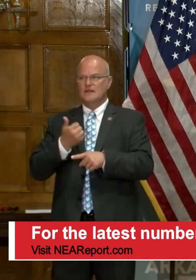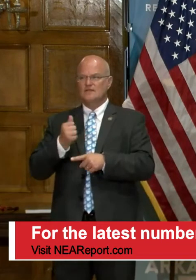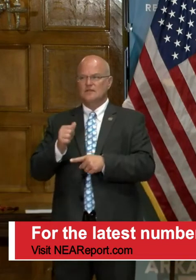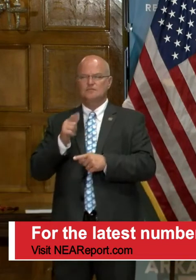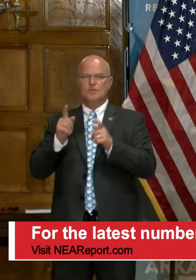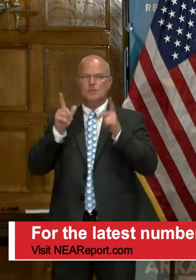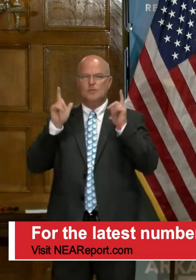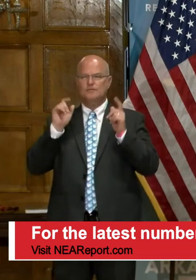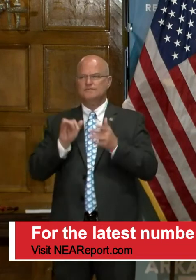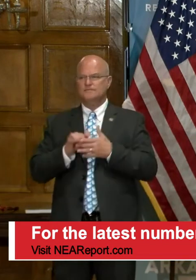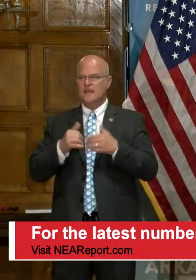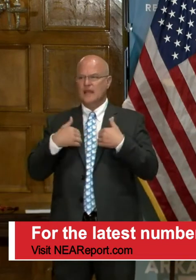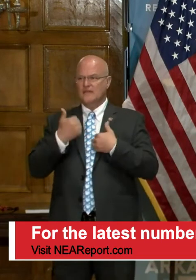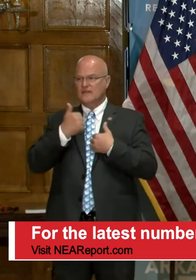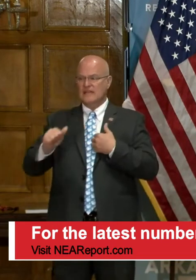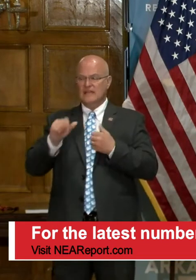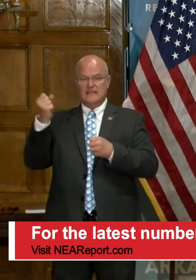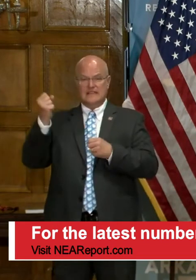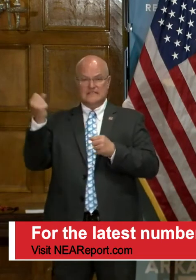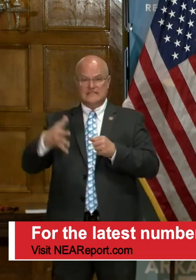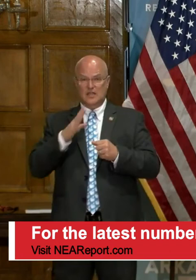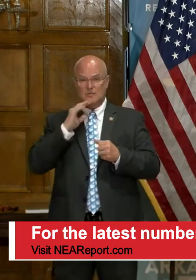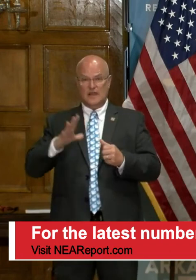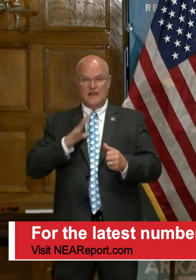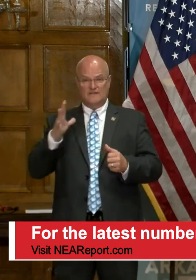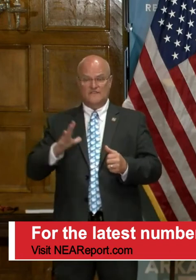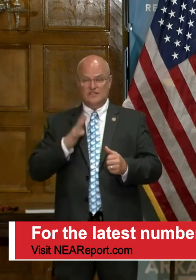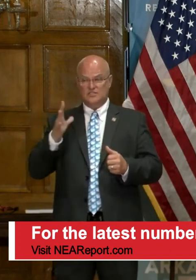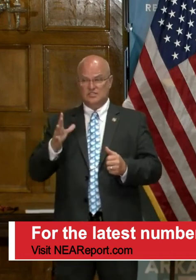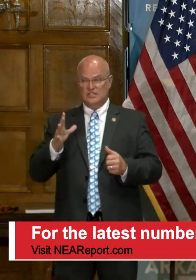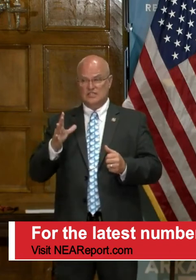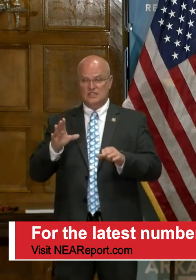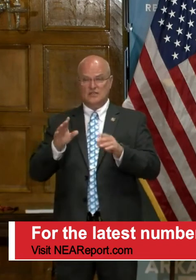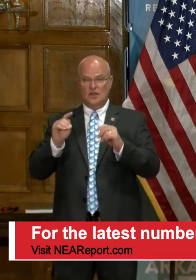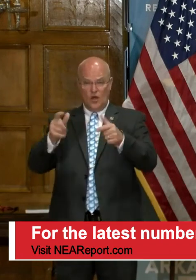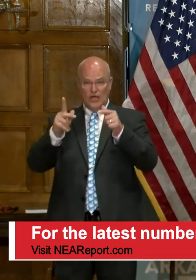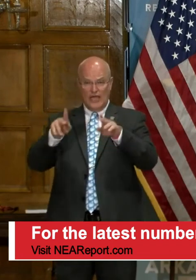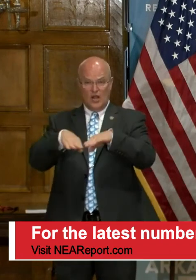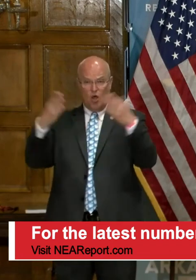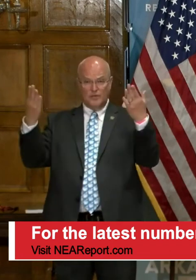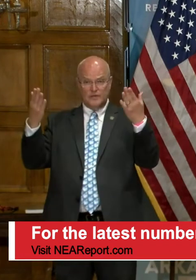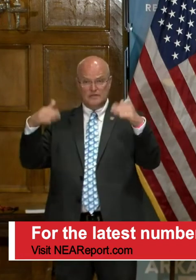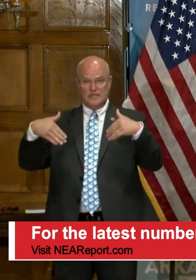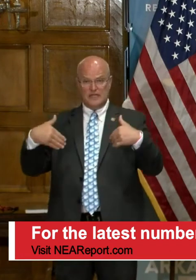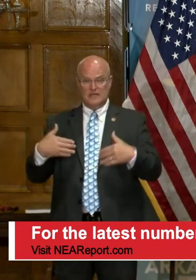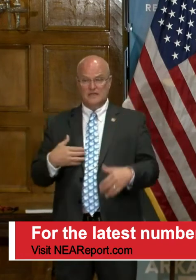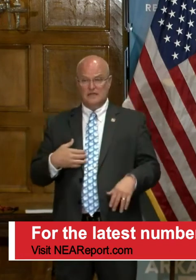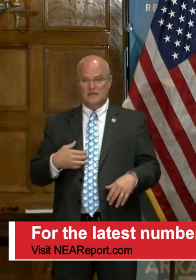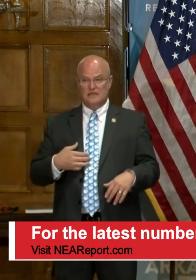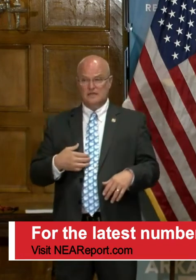Rapid fires. Have any of the casinos been officially okay to open back up yet?